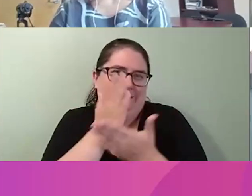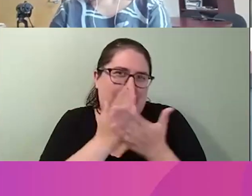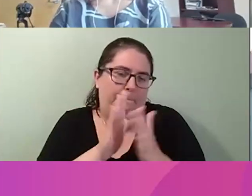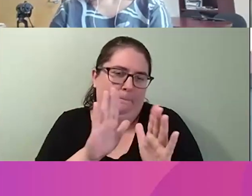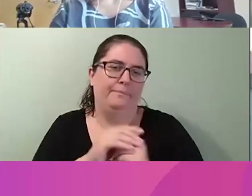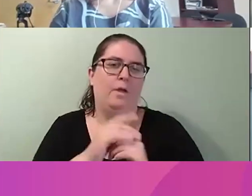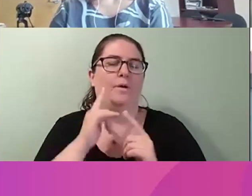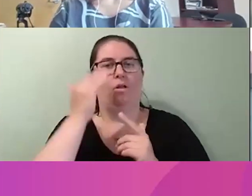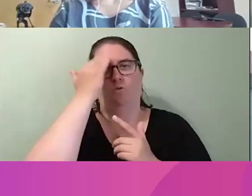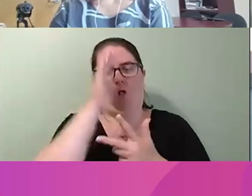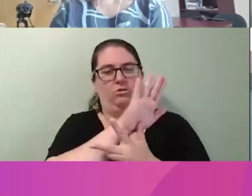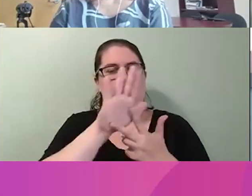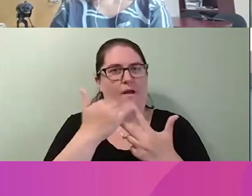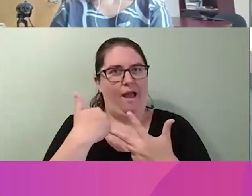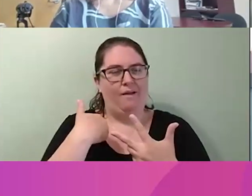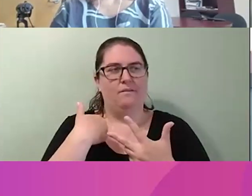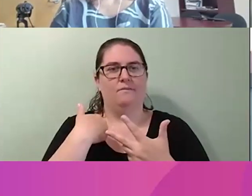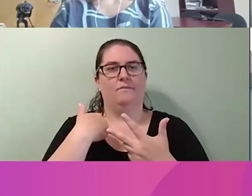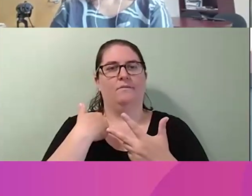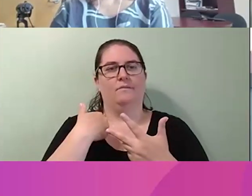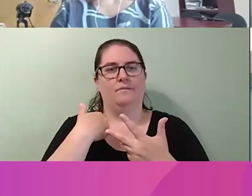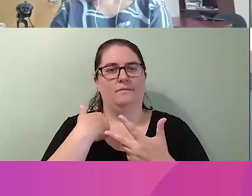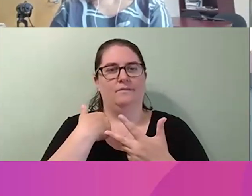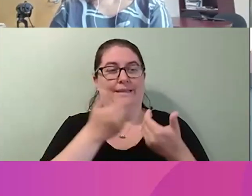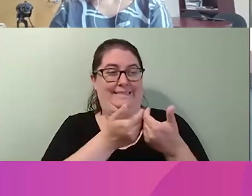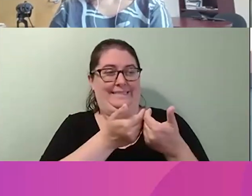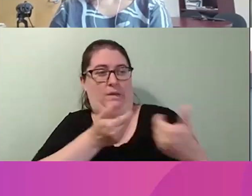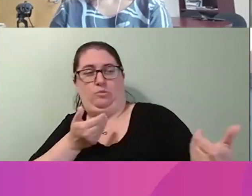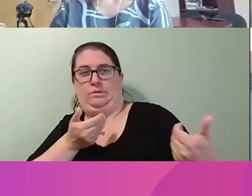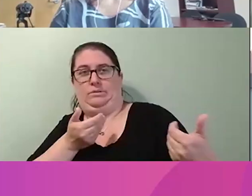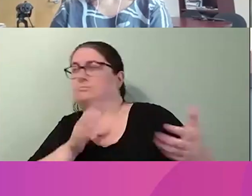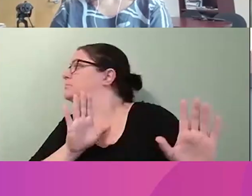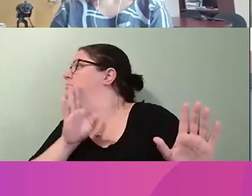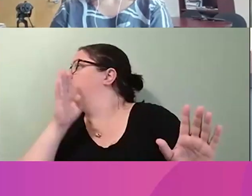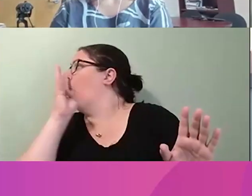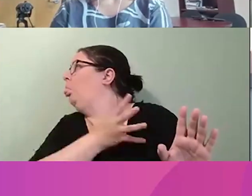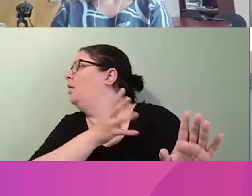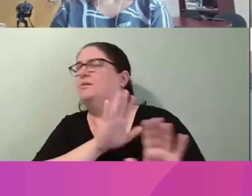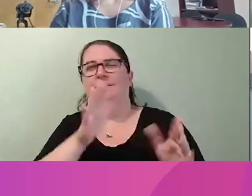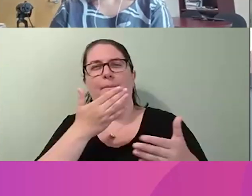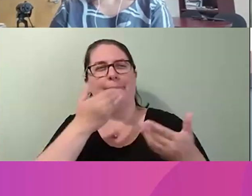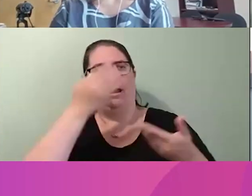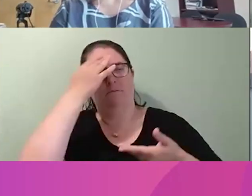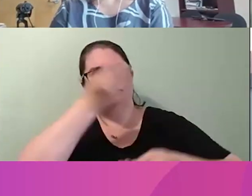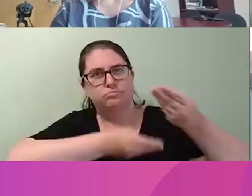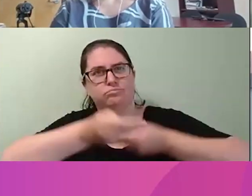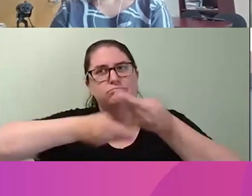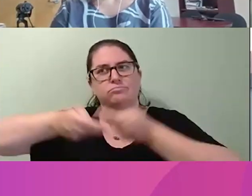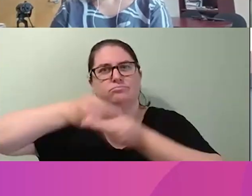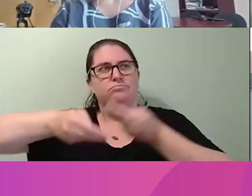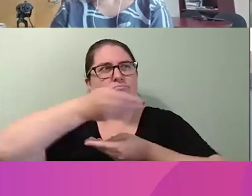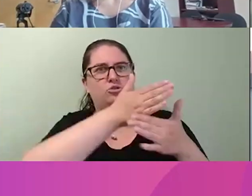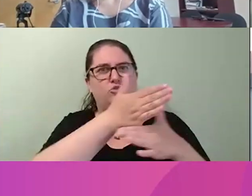knowledge people have, and they're like, we would do better to kind of share information, resources, and